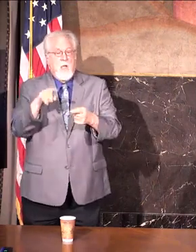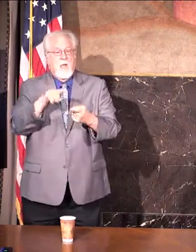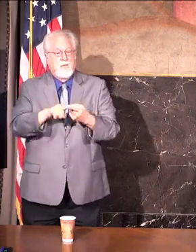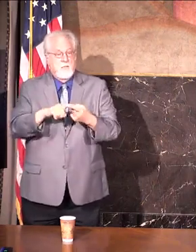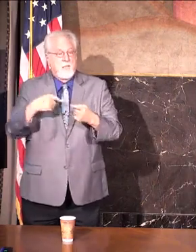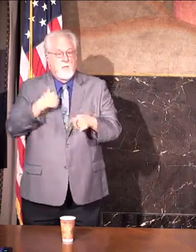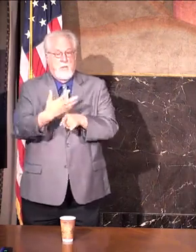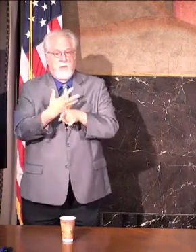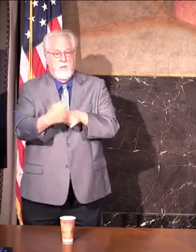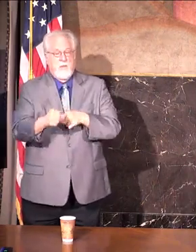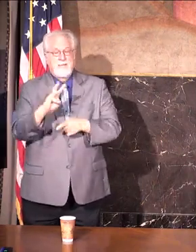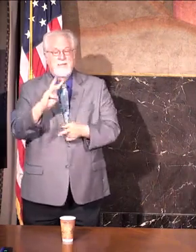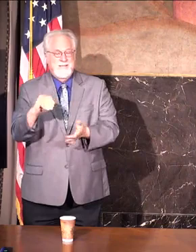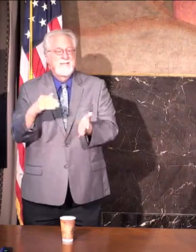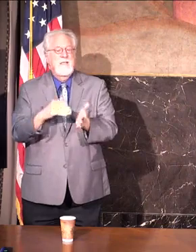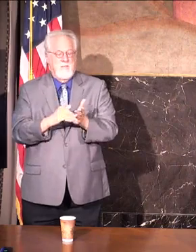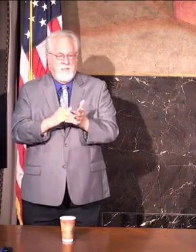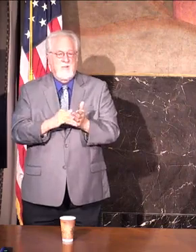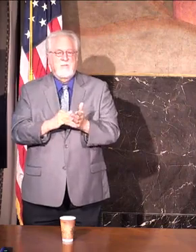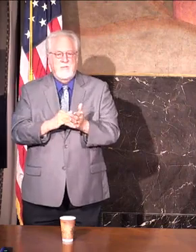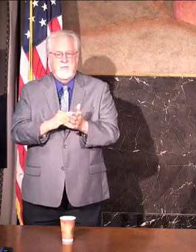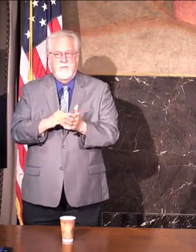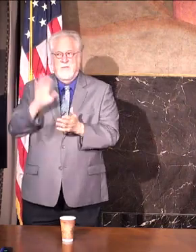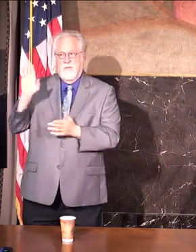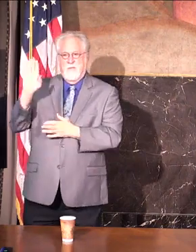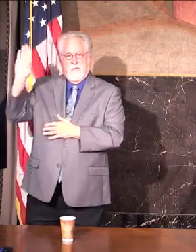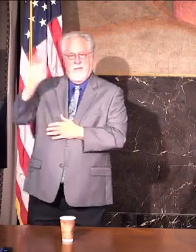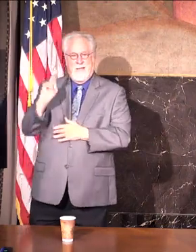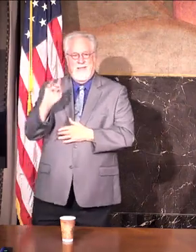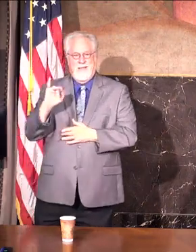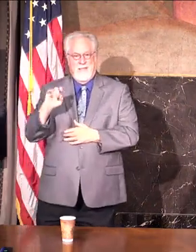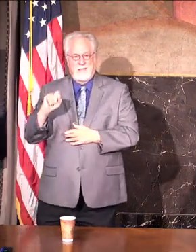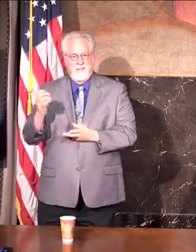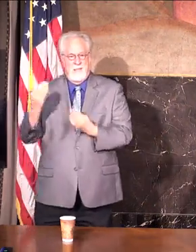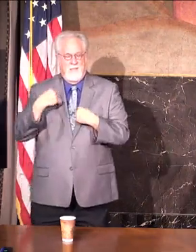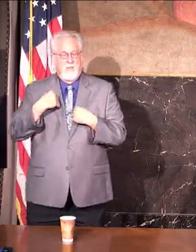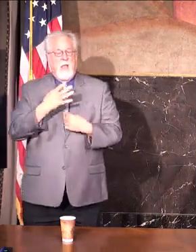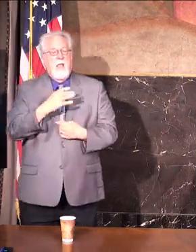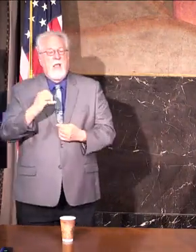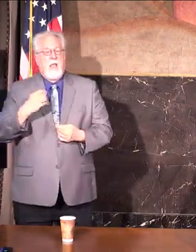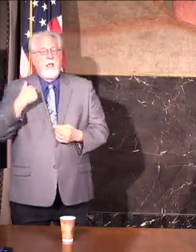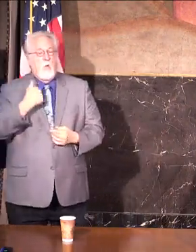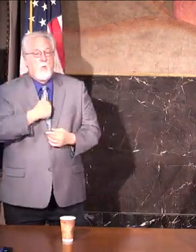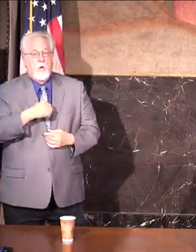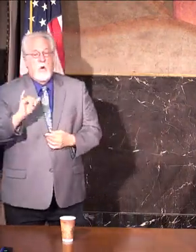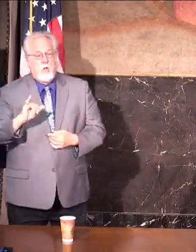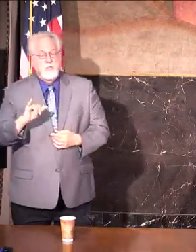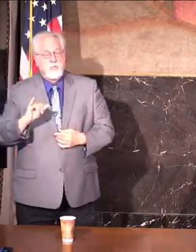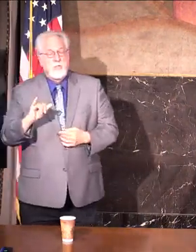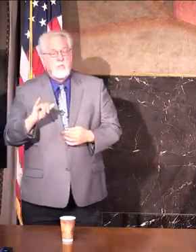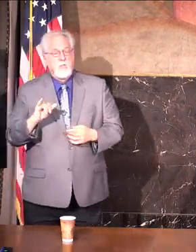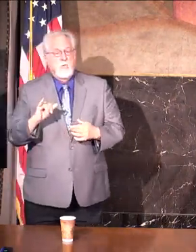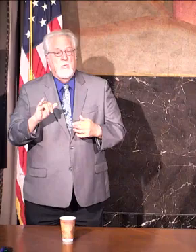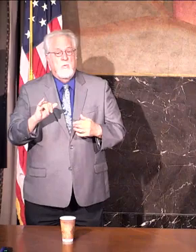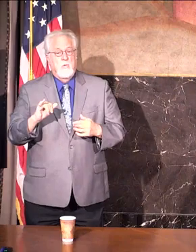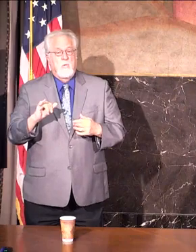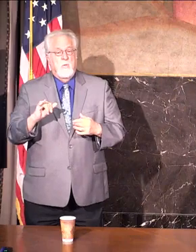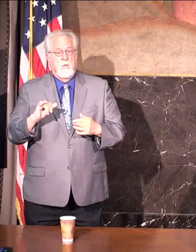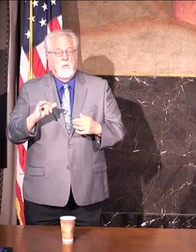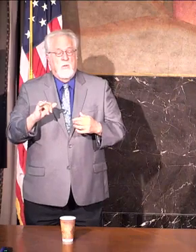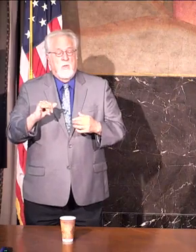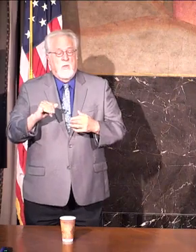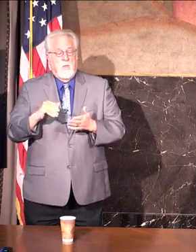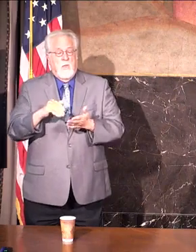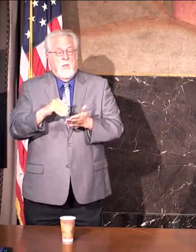we use all 60,000 of those tests. And we are also going to be able to deploy